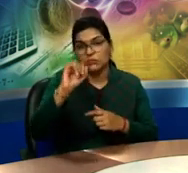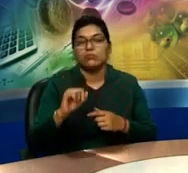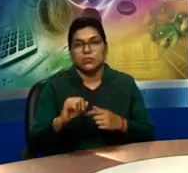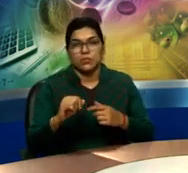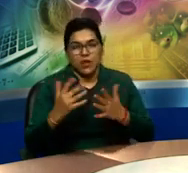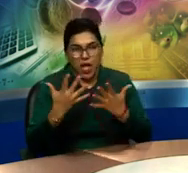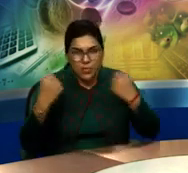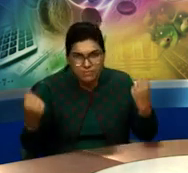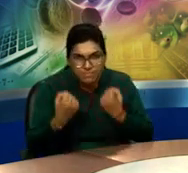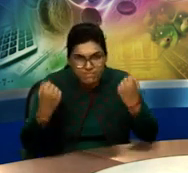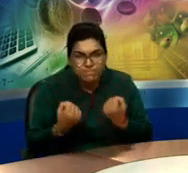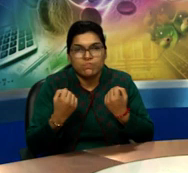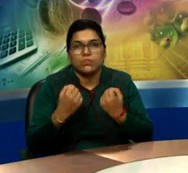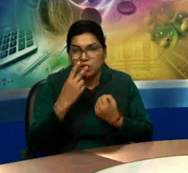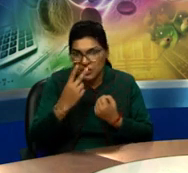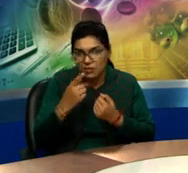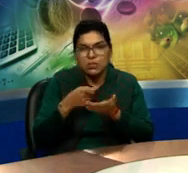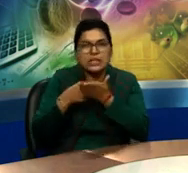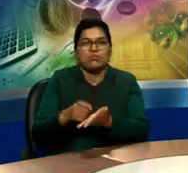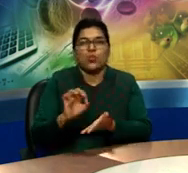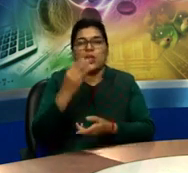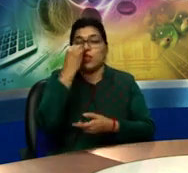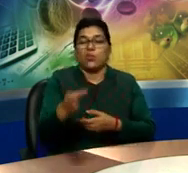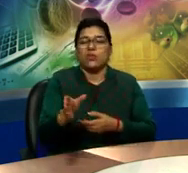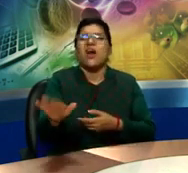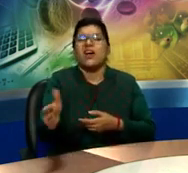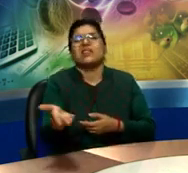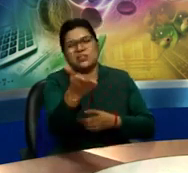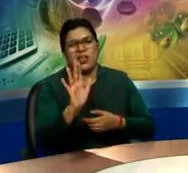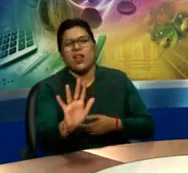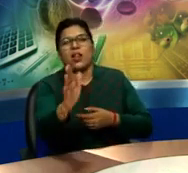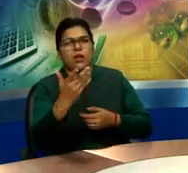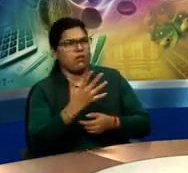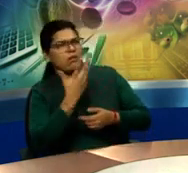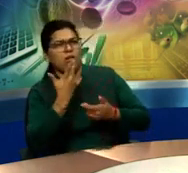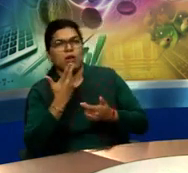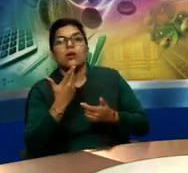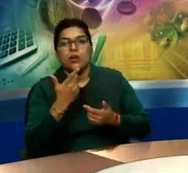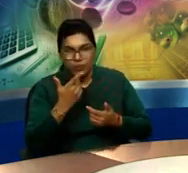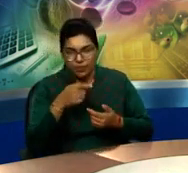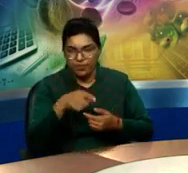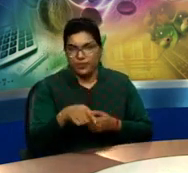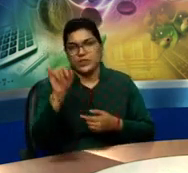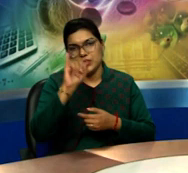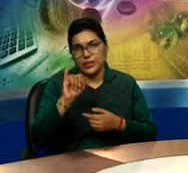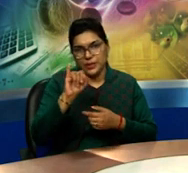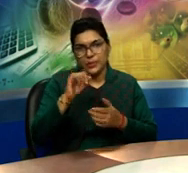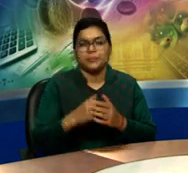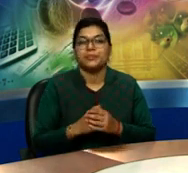ethical problem is there is a disregard of rules and regulation. The sixth common ethical